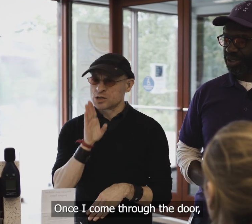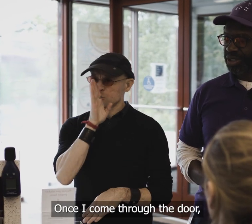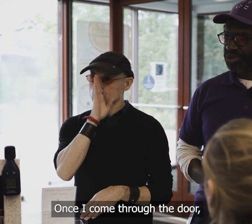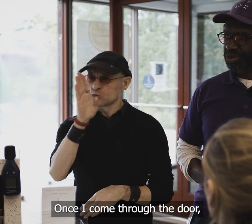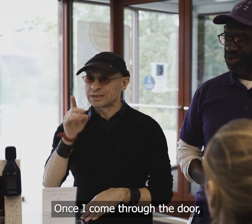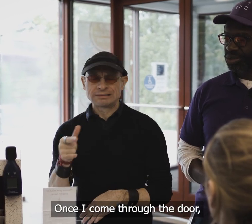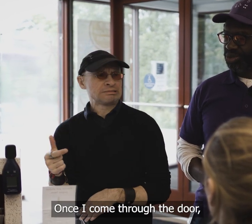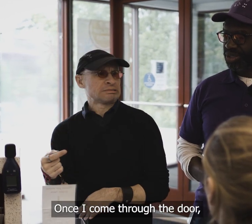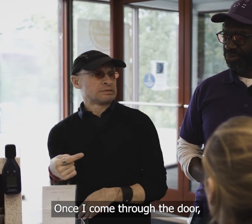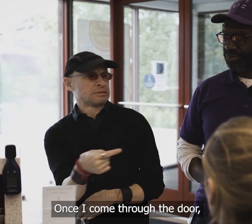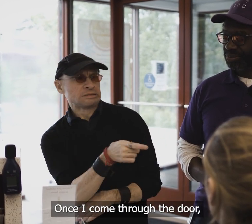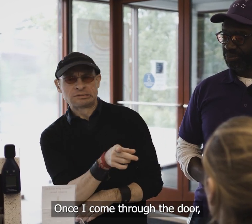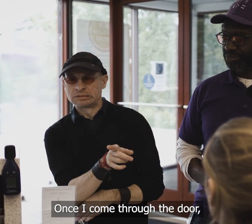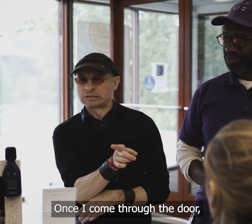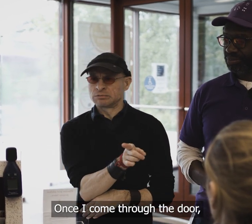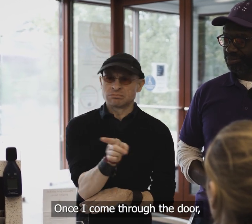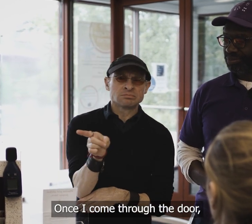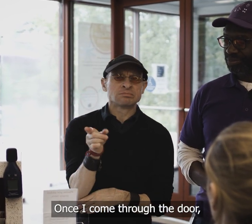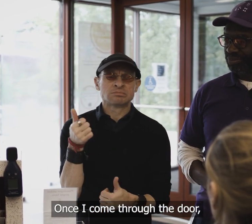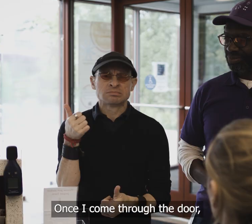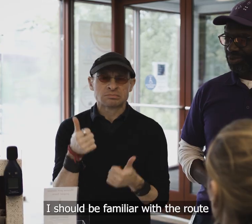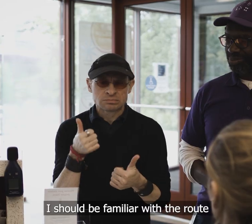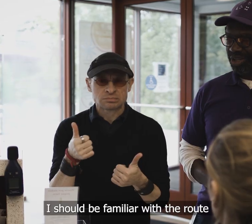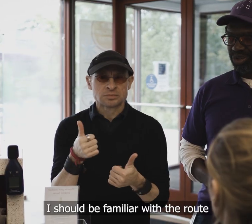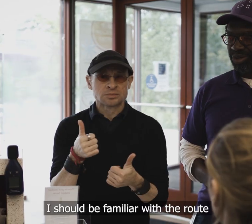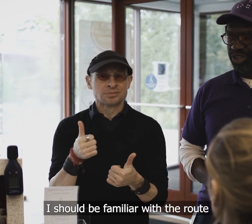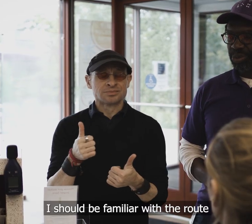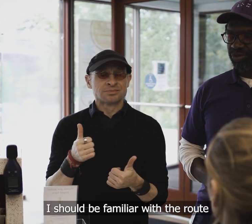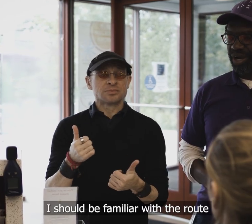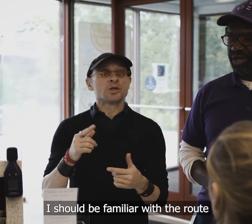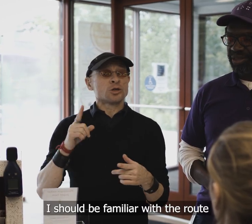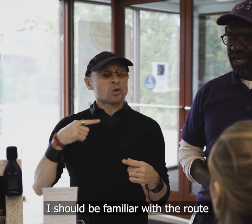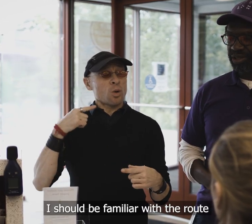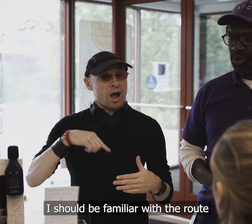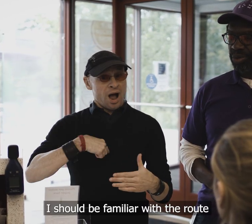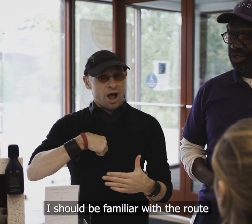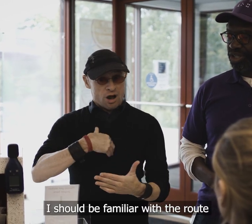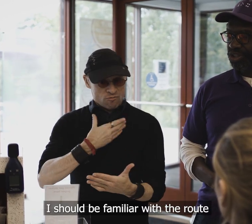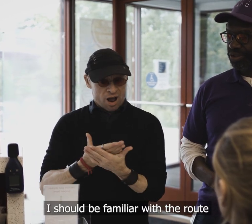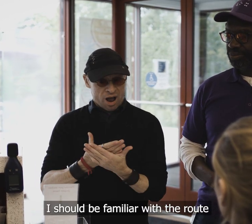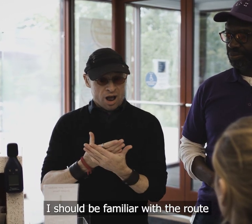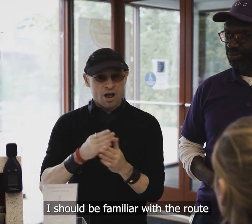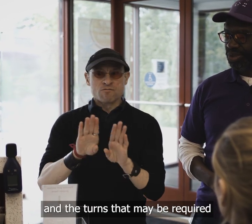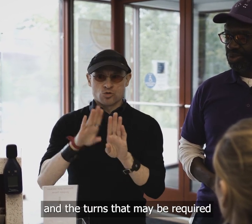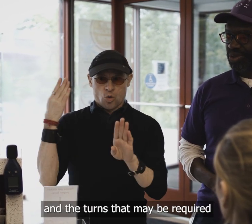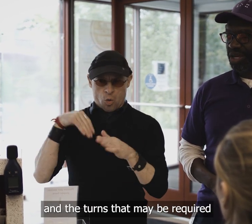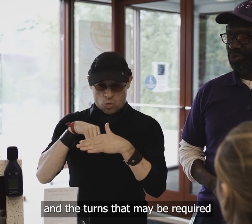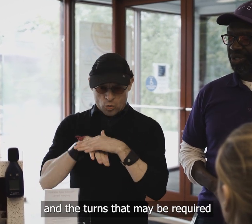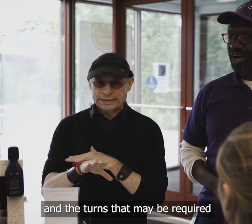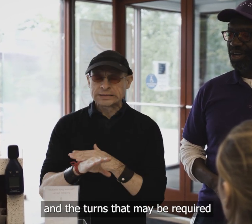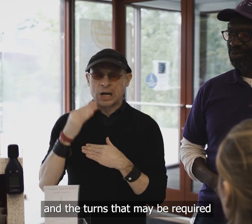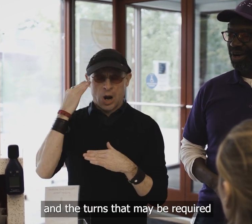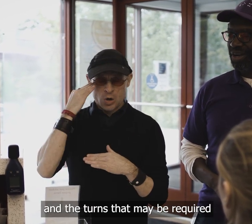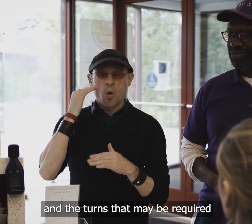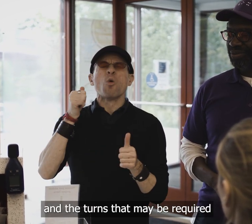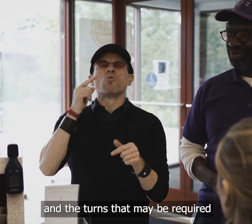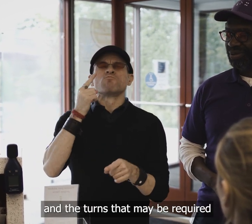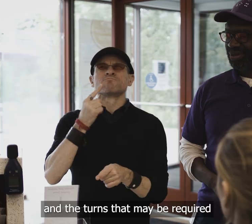Once I come through the door, I should be familiar with the route and the turns that may